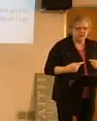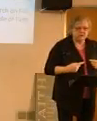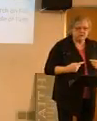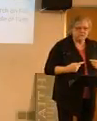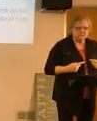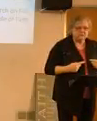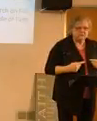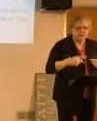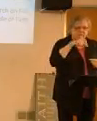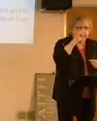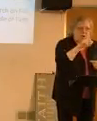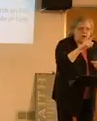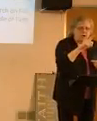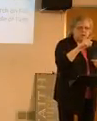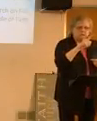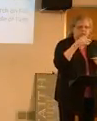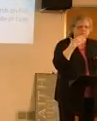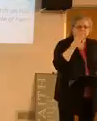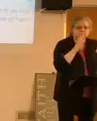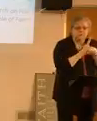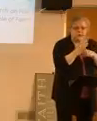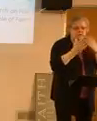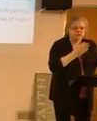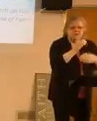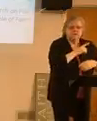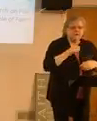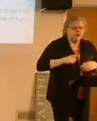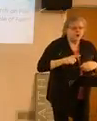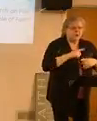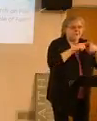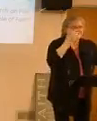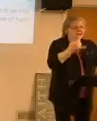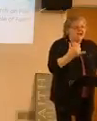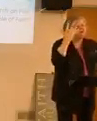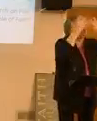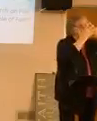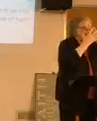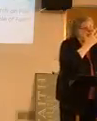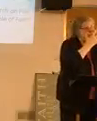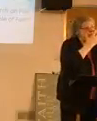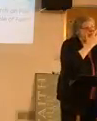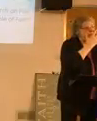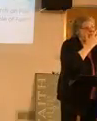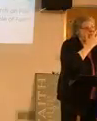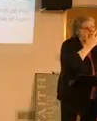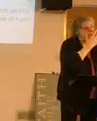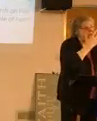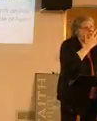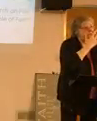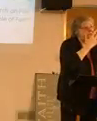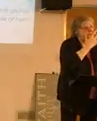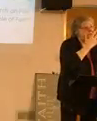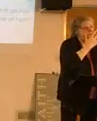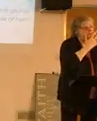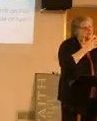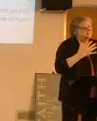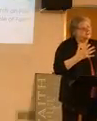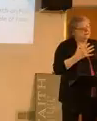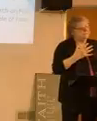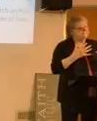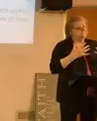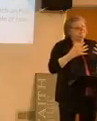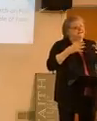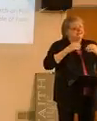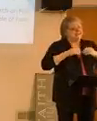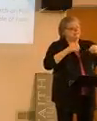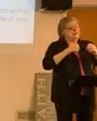was committed to serve the Lord, and yet he ends up in prison. But this gave him a